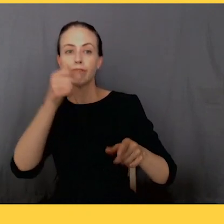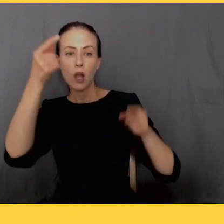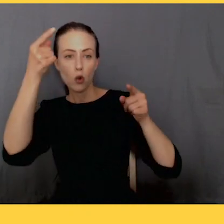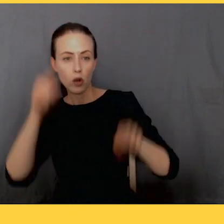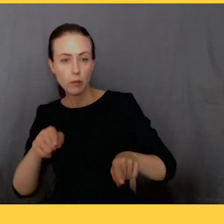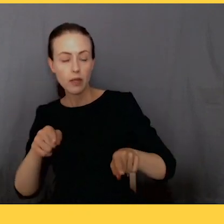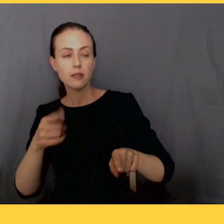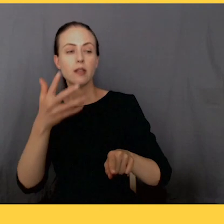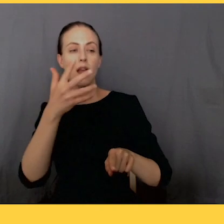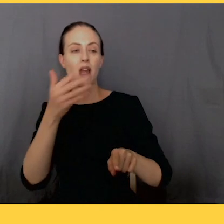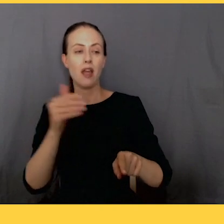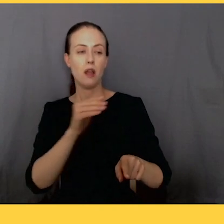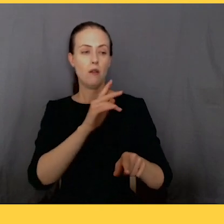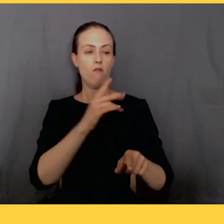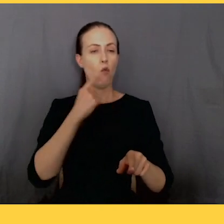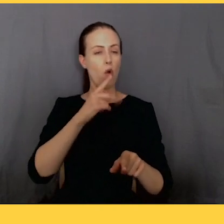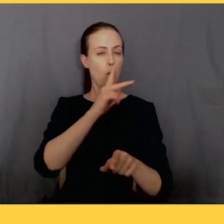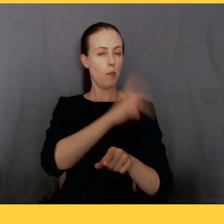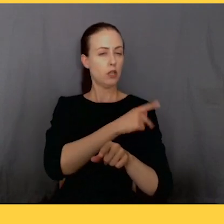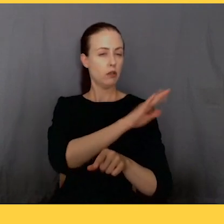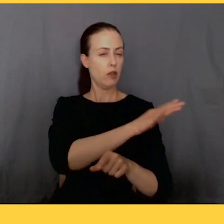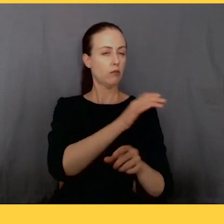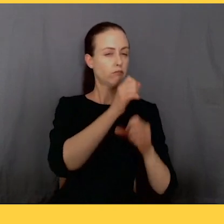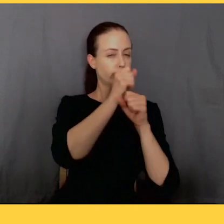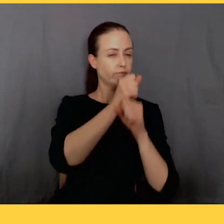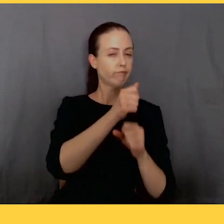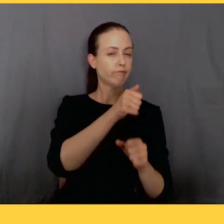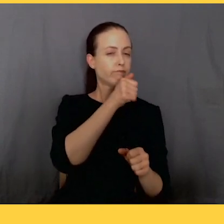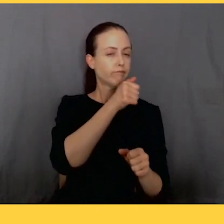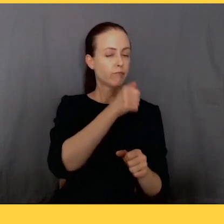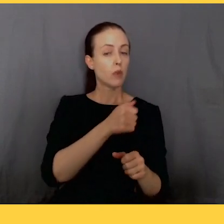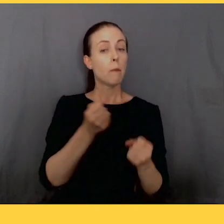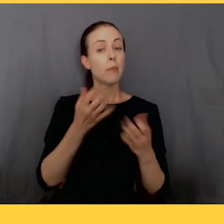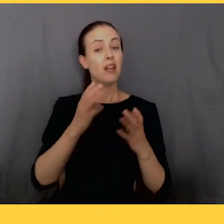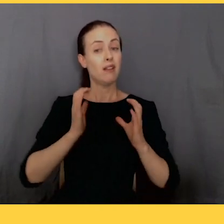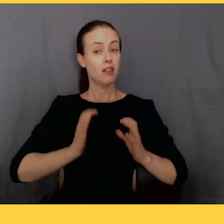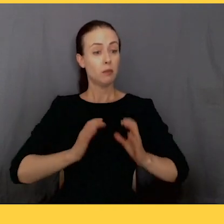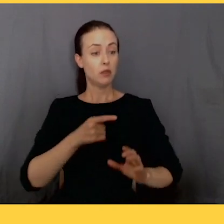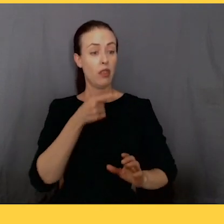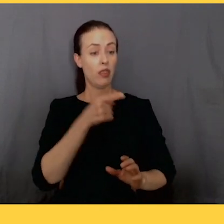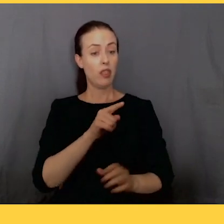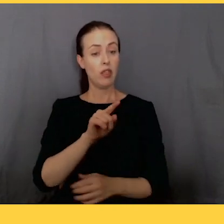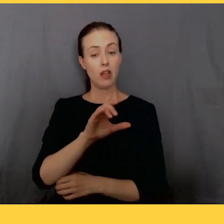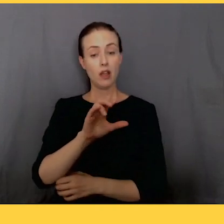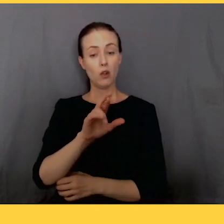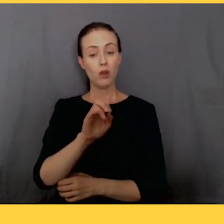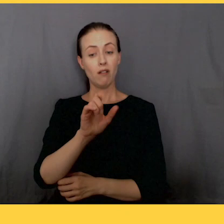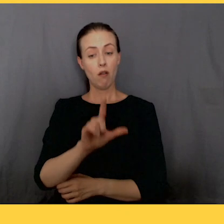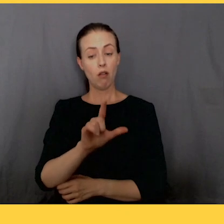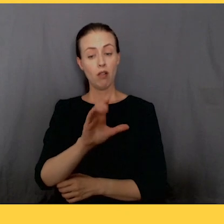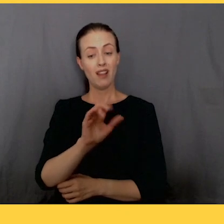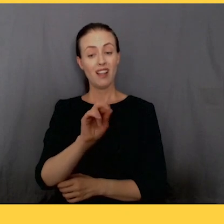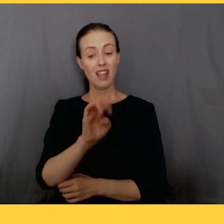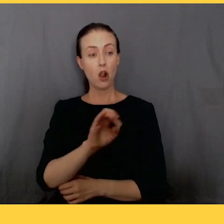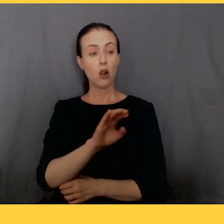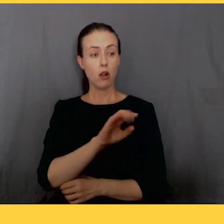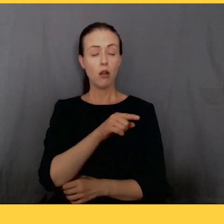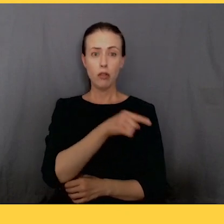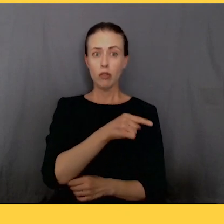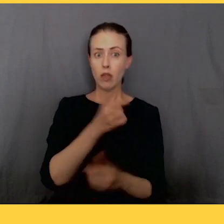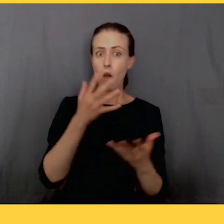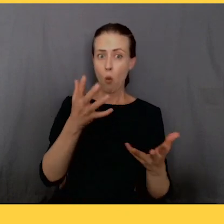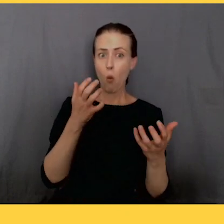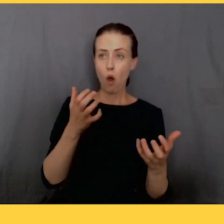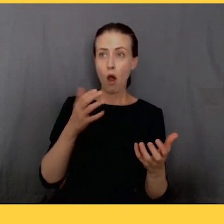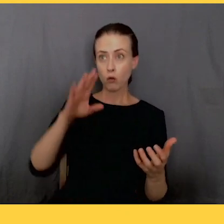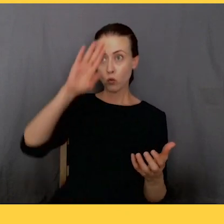as we share this information. There's many customers that are critical care customers that want their first responders in their county